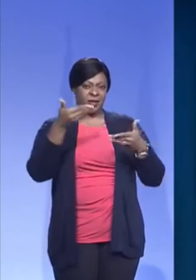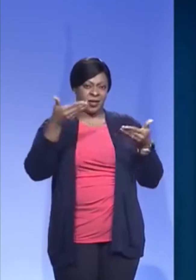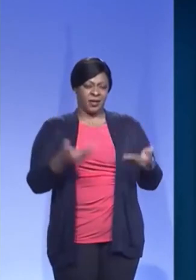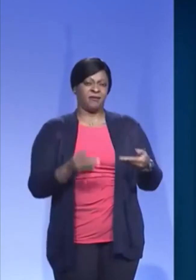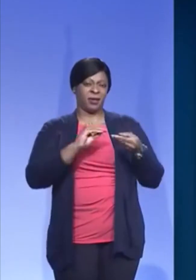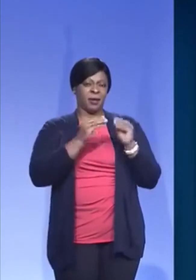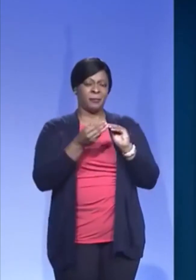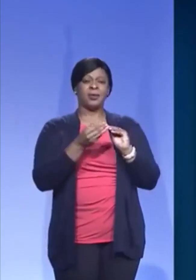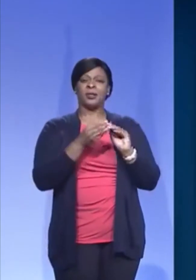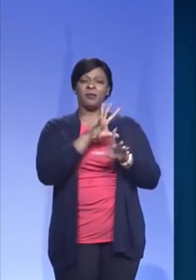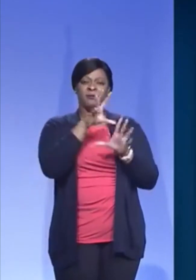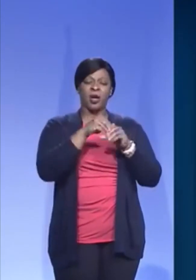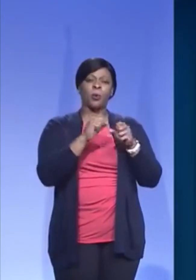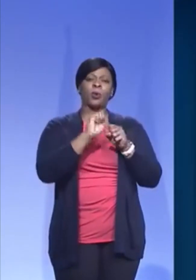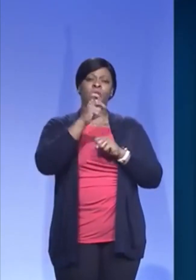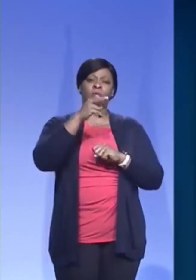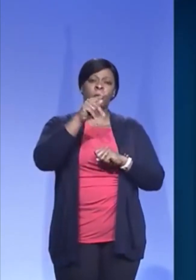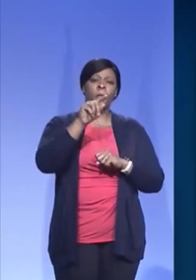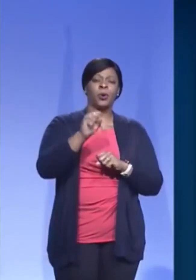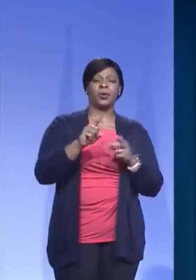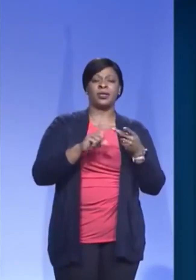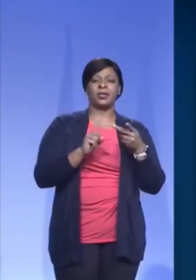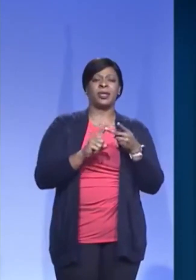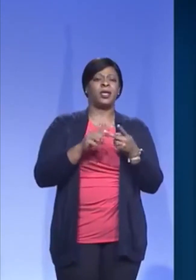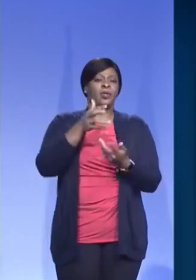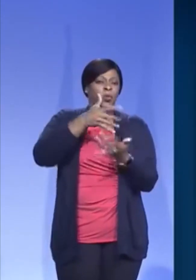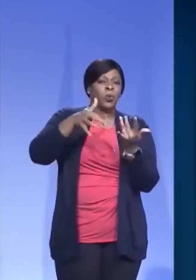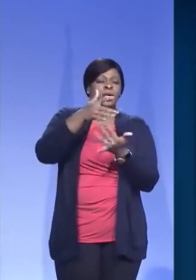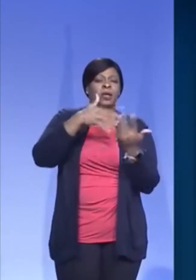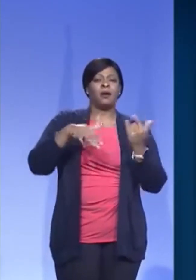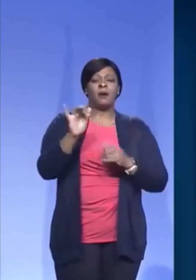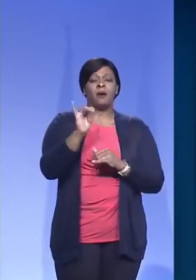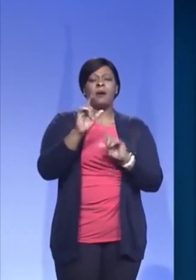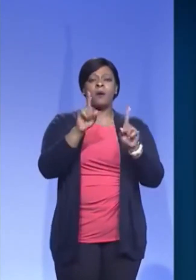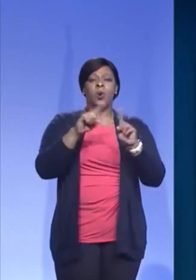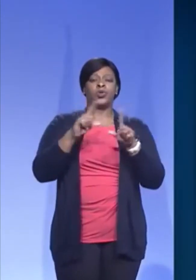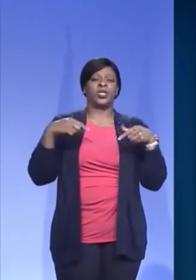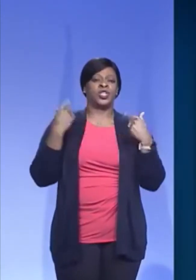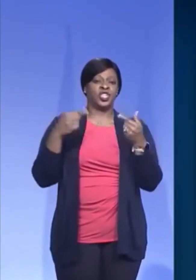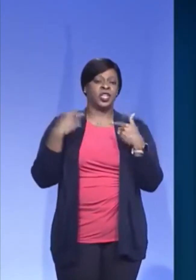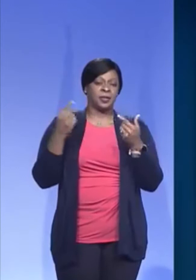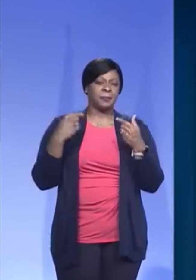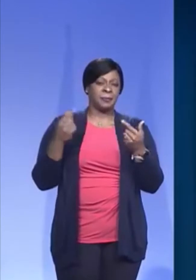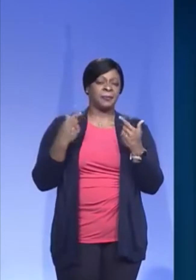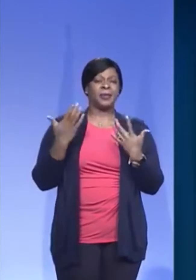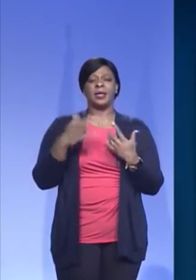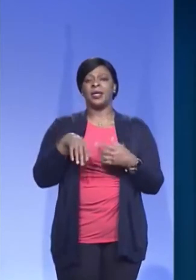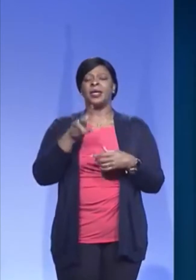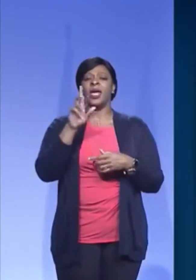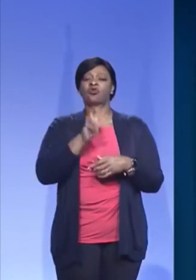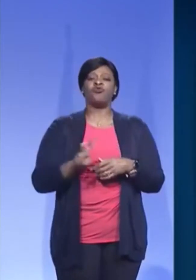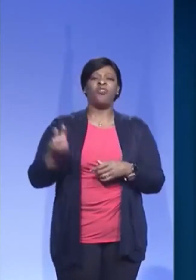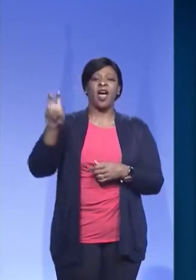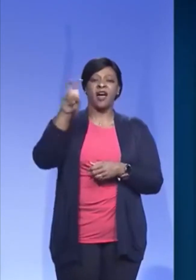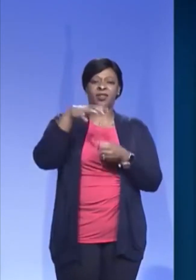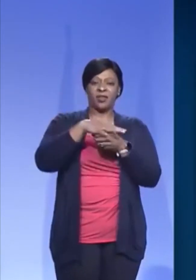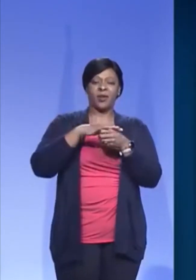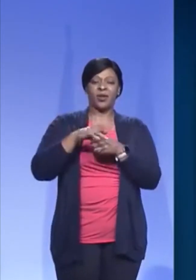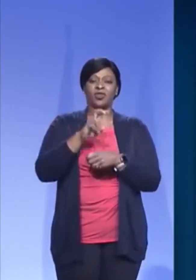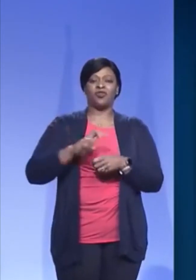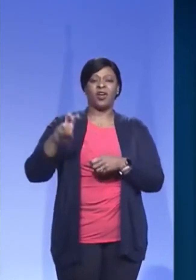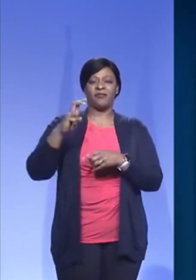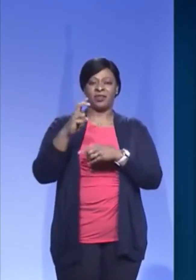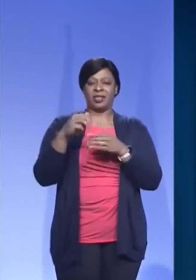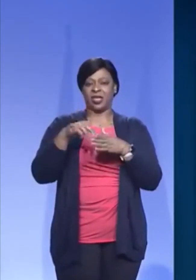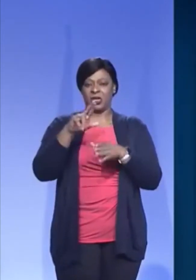sports, socializing, and also going to gyms and domestic travel. That's another feature that came